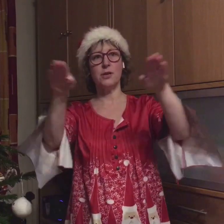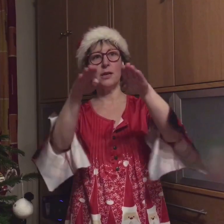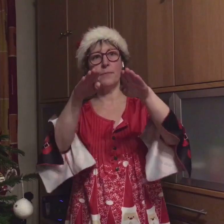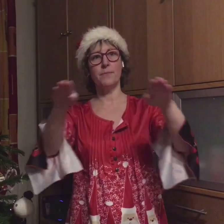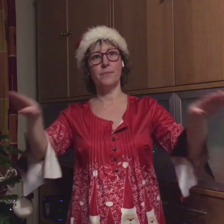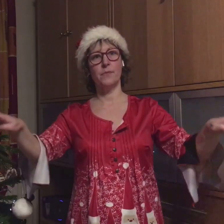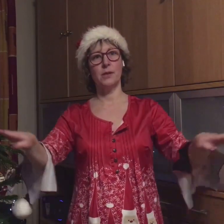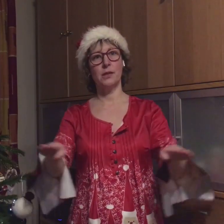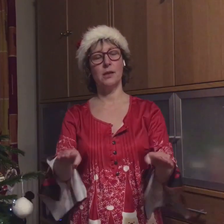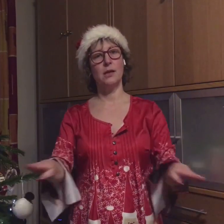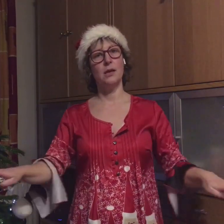tree.